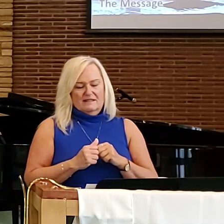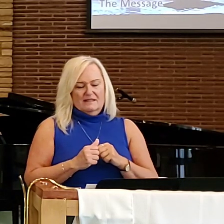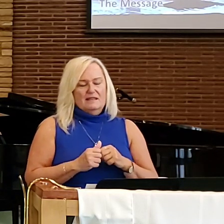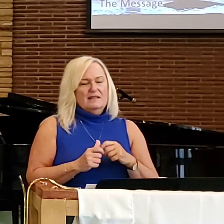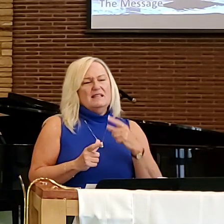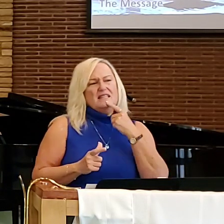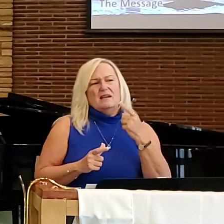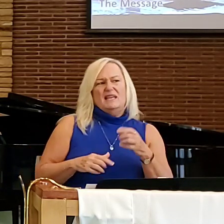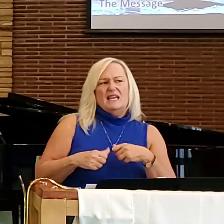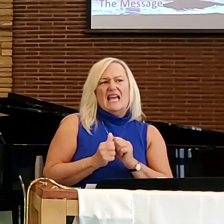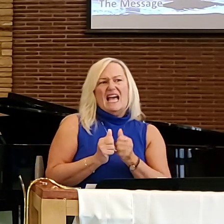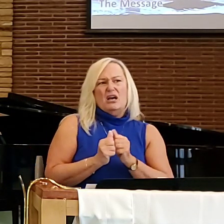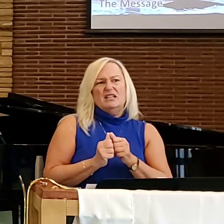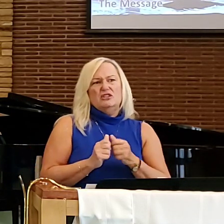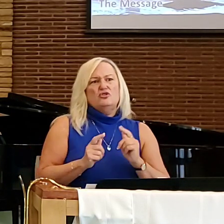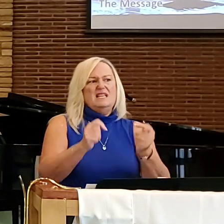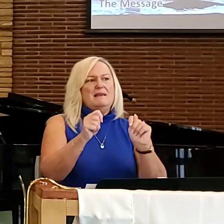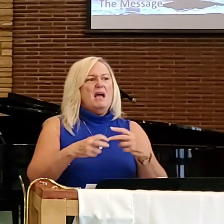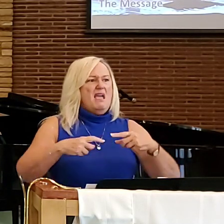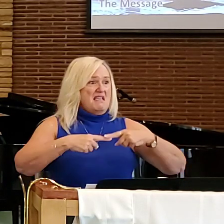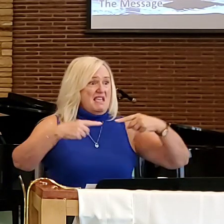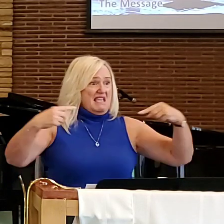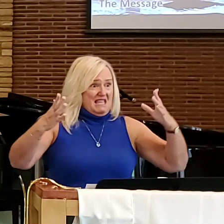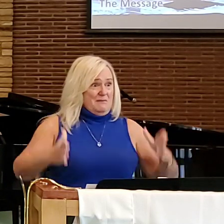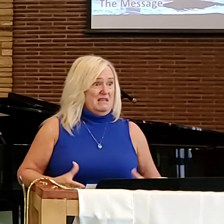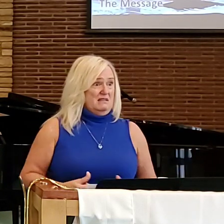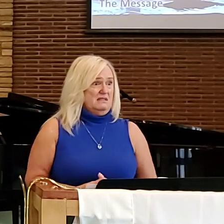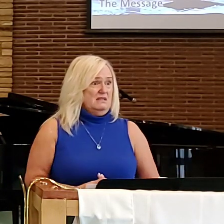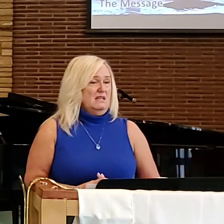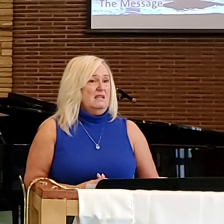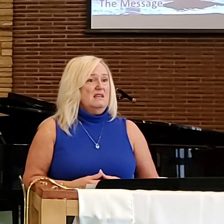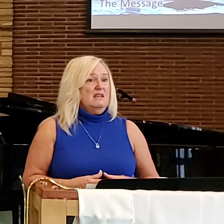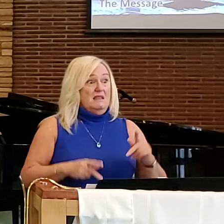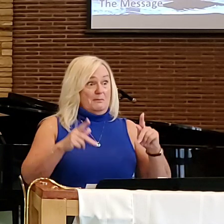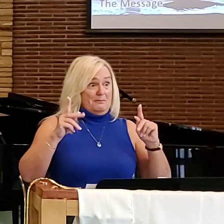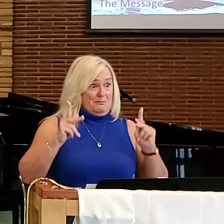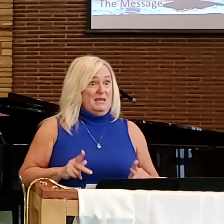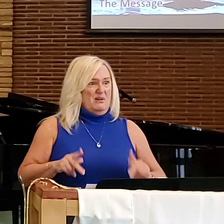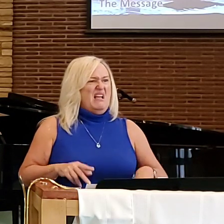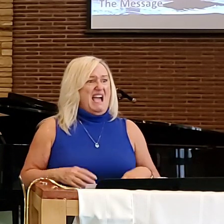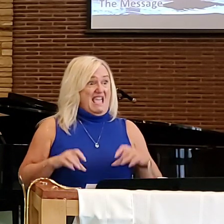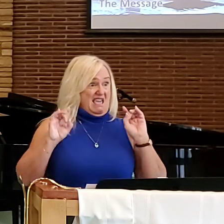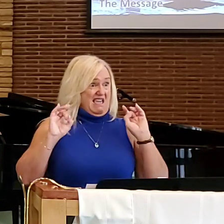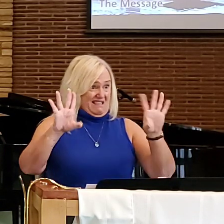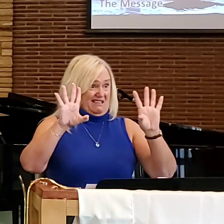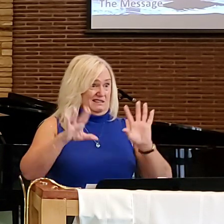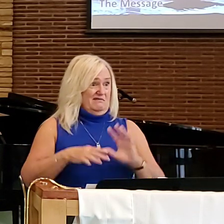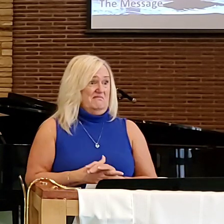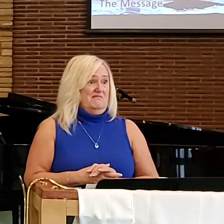Then tell me how to treat my enemies. I mean the people I despise.